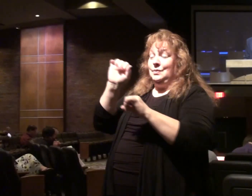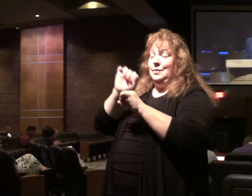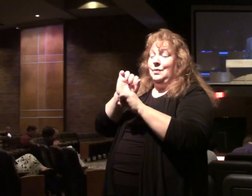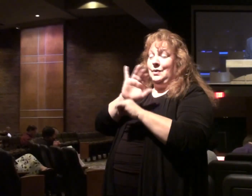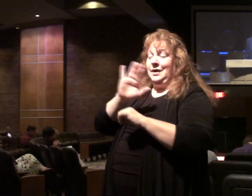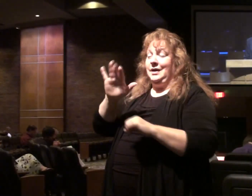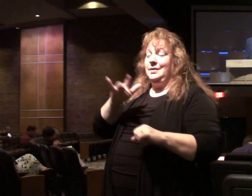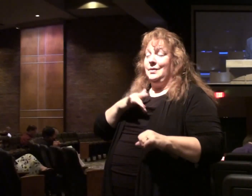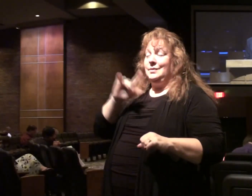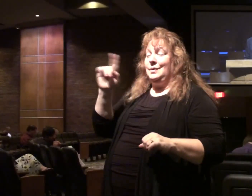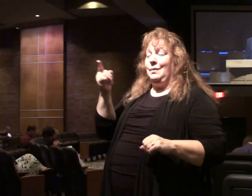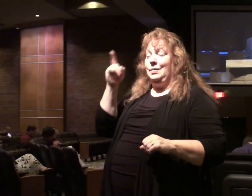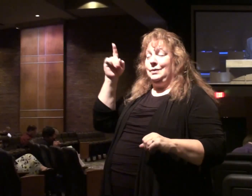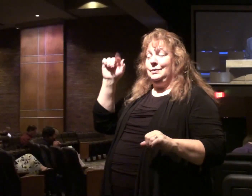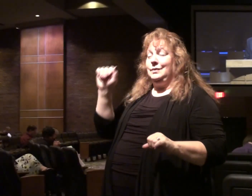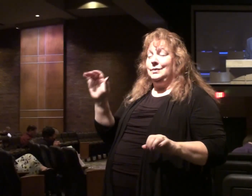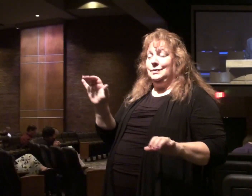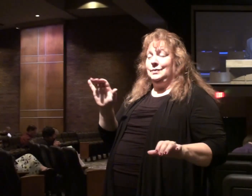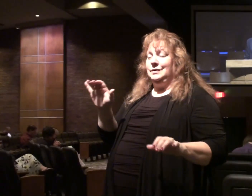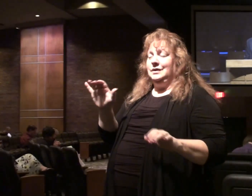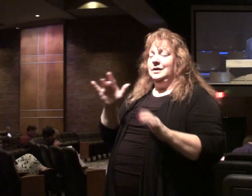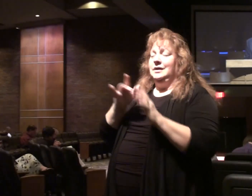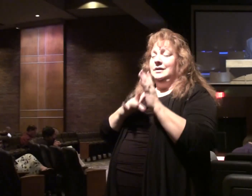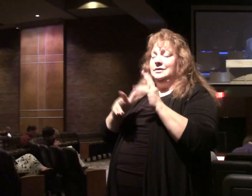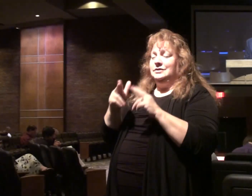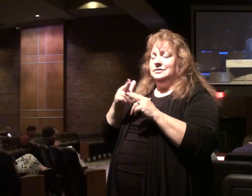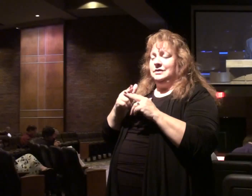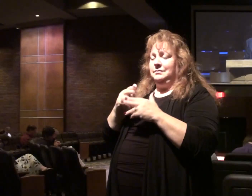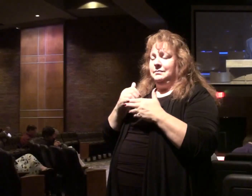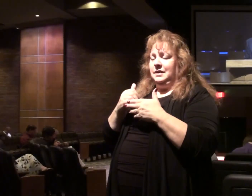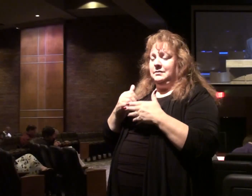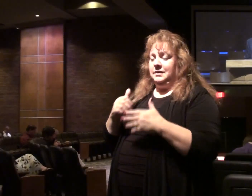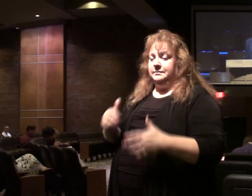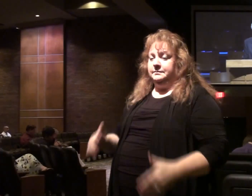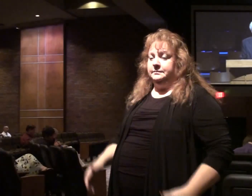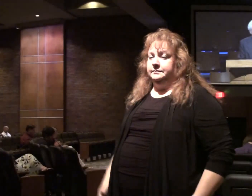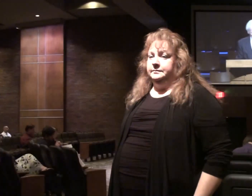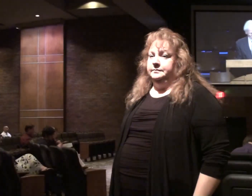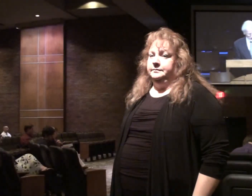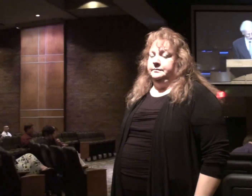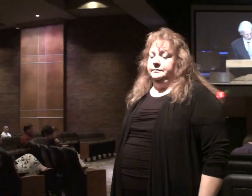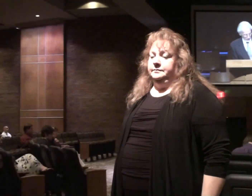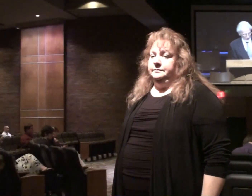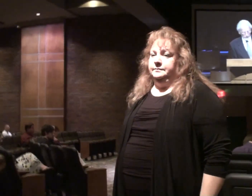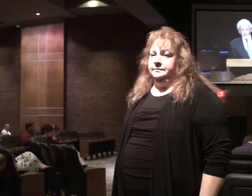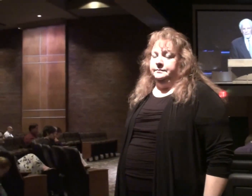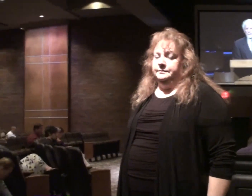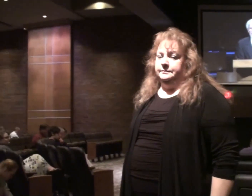heart that only he can do with your word. We pray in Christ's name. Amen.